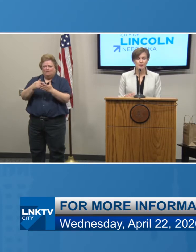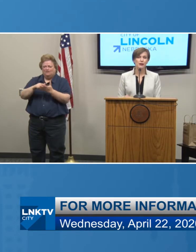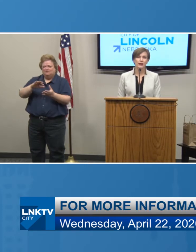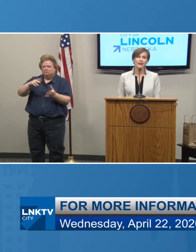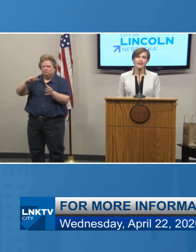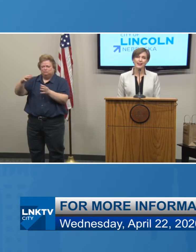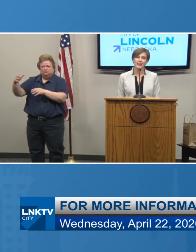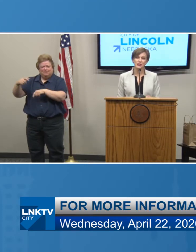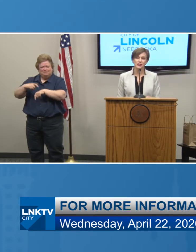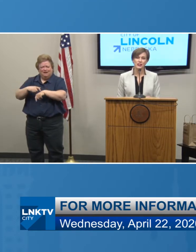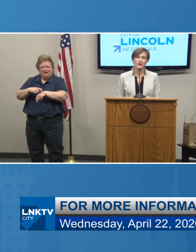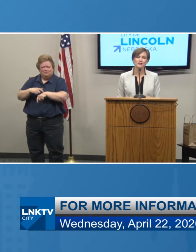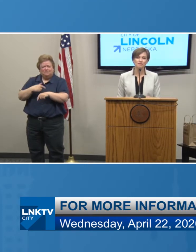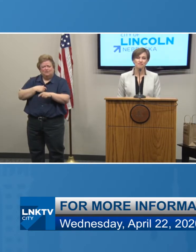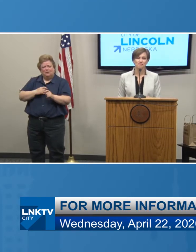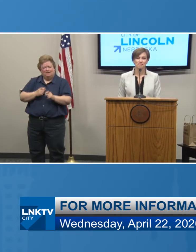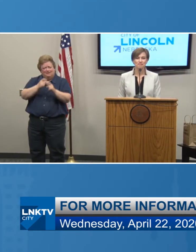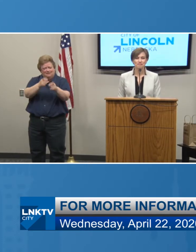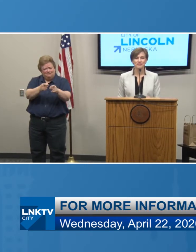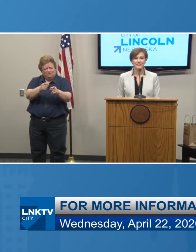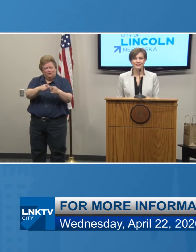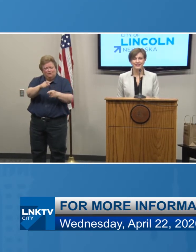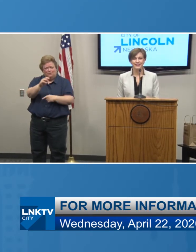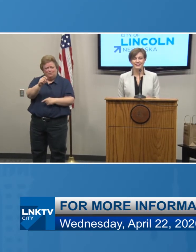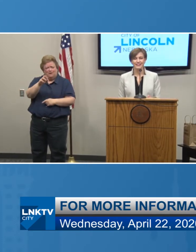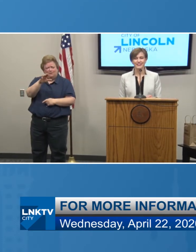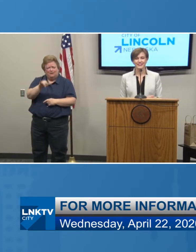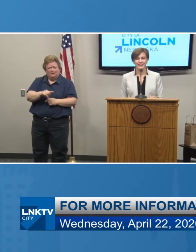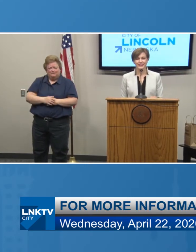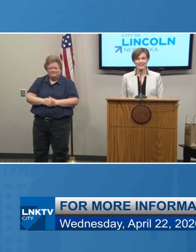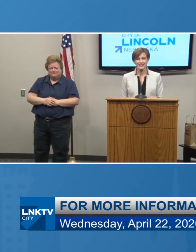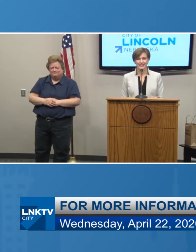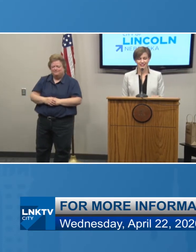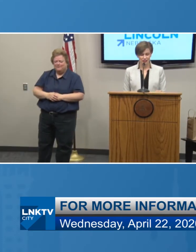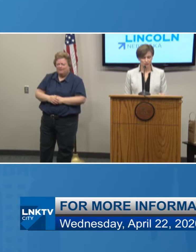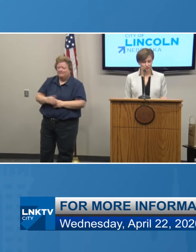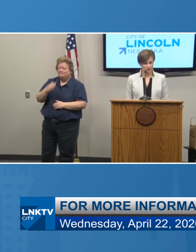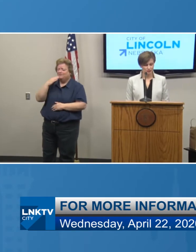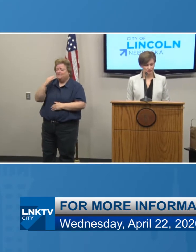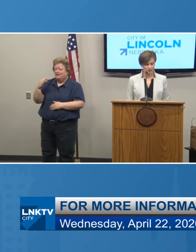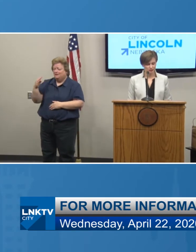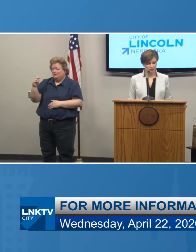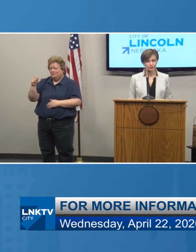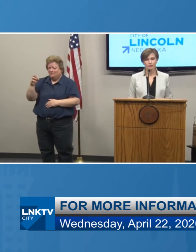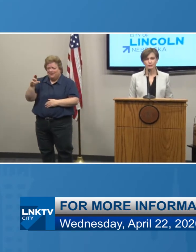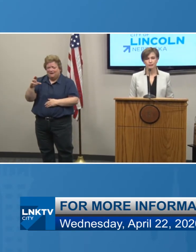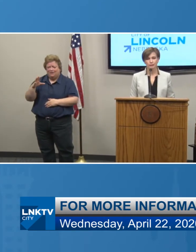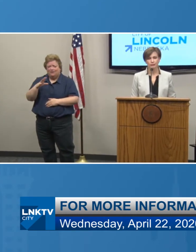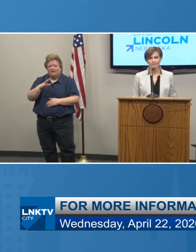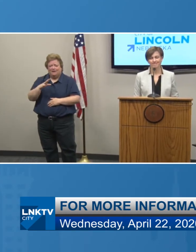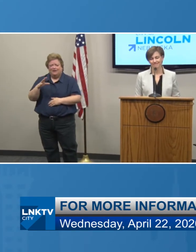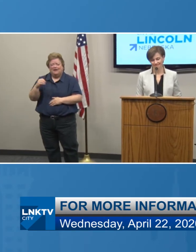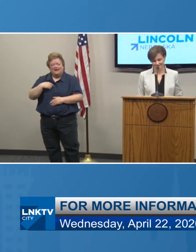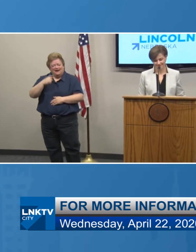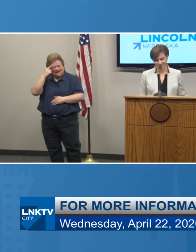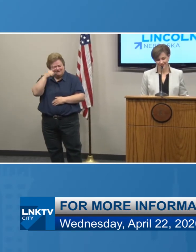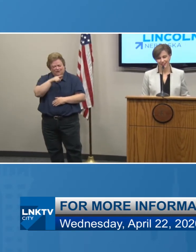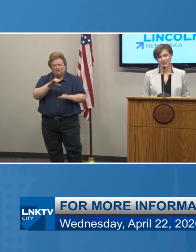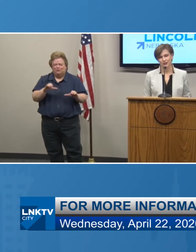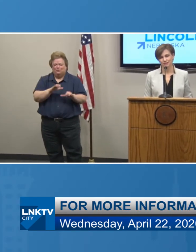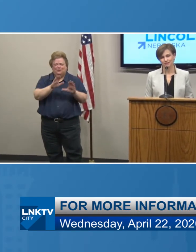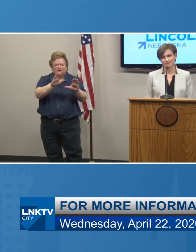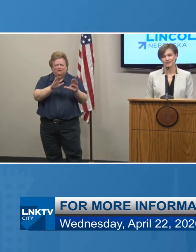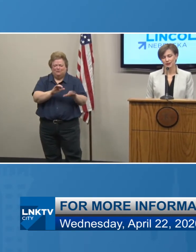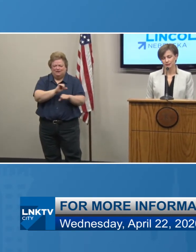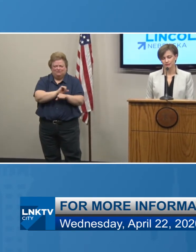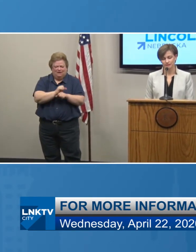And with that, Mary, I hand it over to you. Thank you, Mayor. And by the way, I think you're doing a great job.